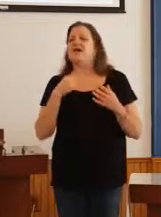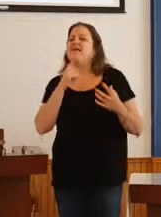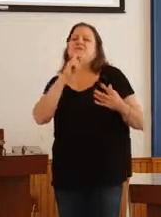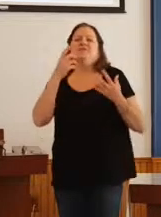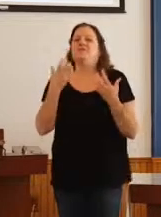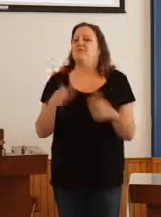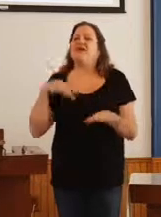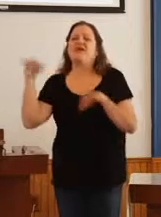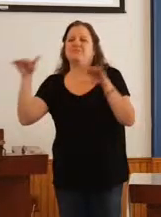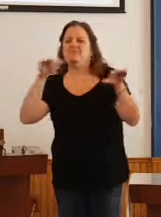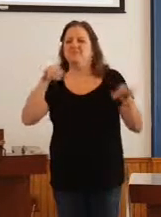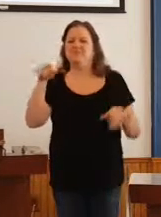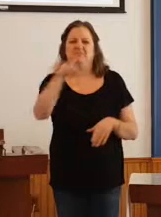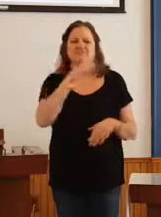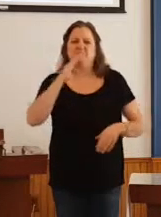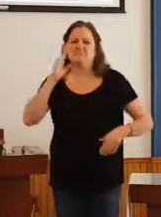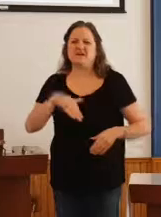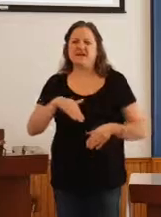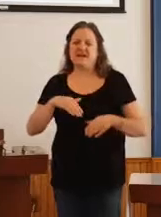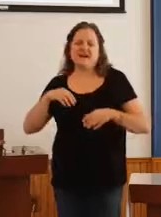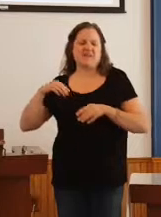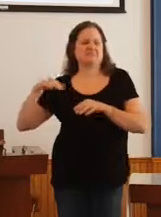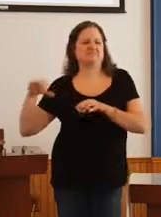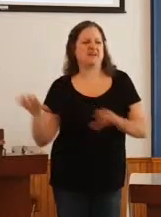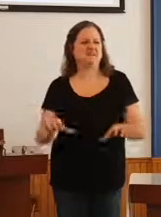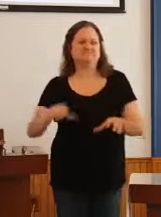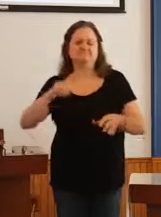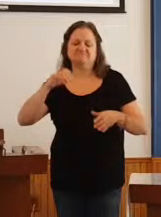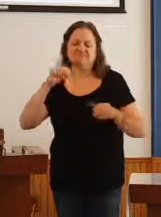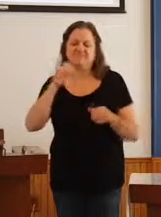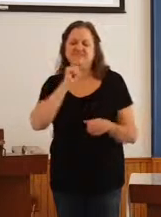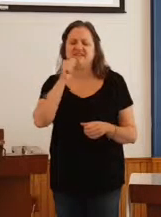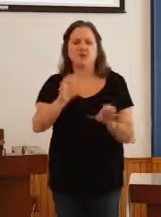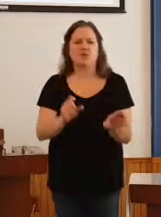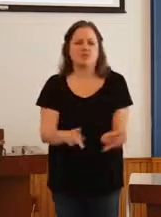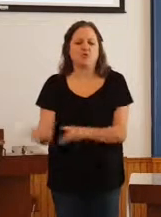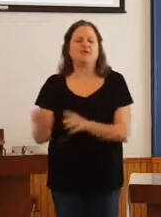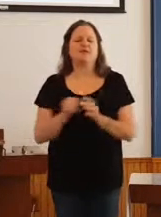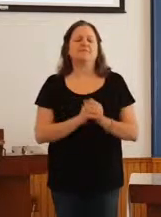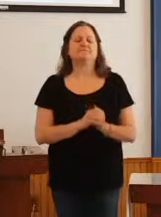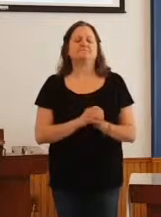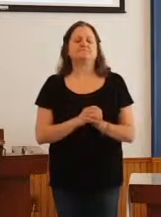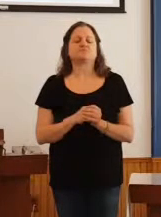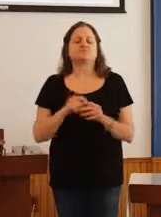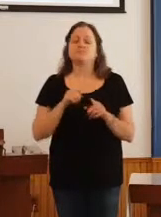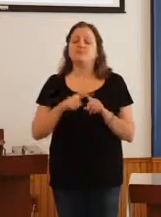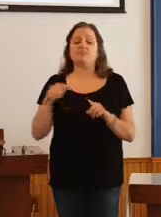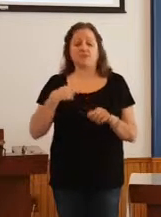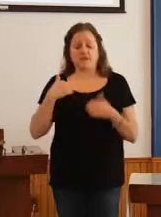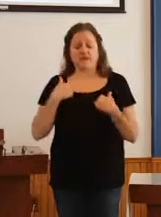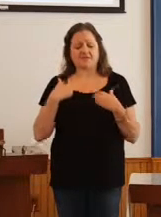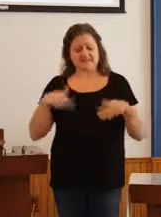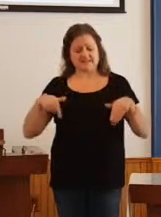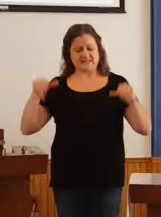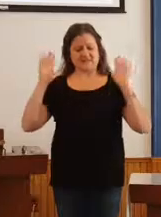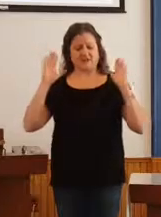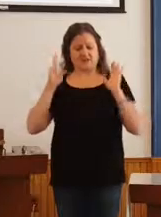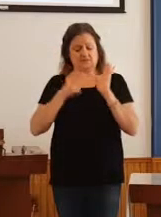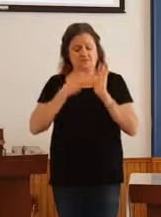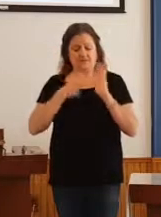wear a crown of thorns. I'm suggesting that we make sacrifices in our worldly life to take